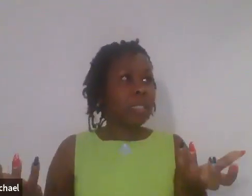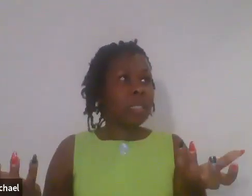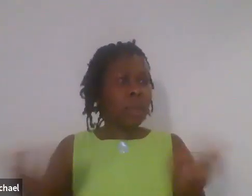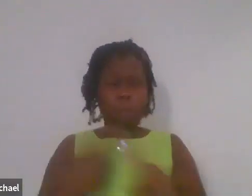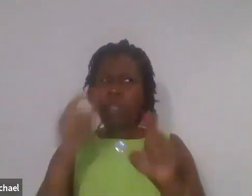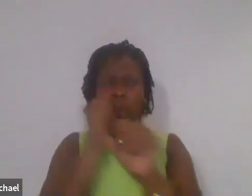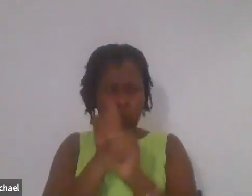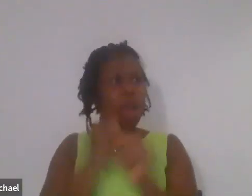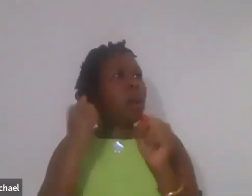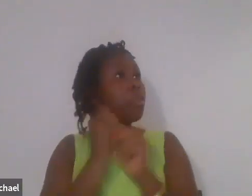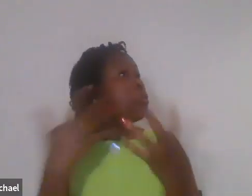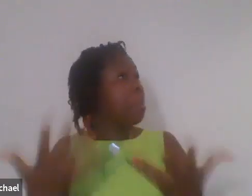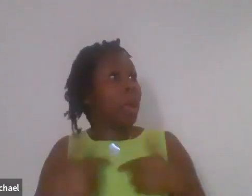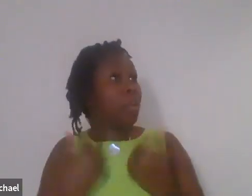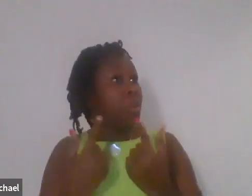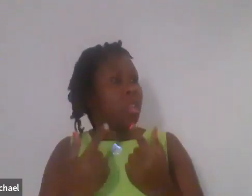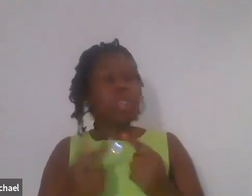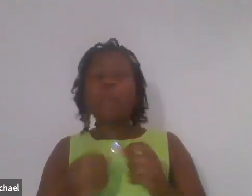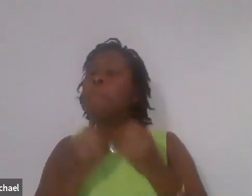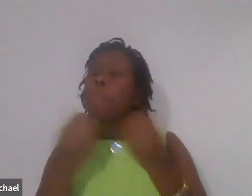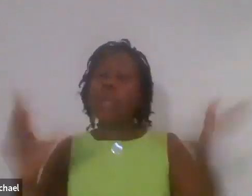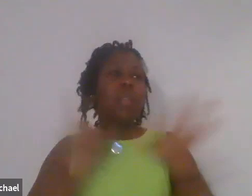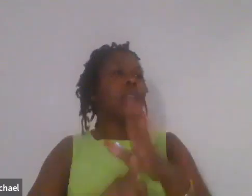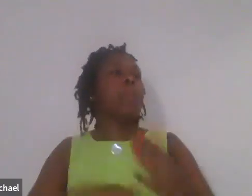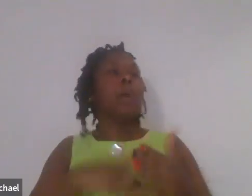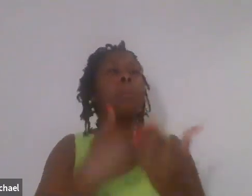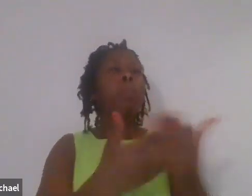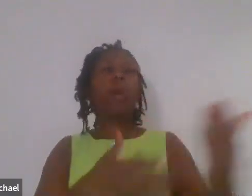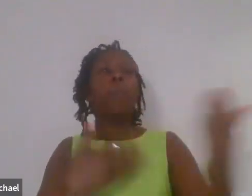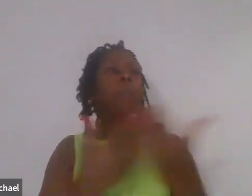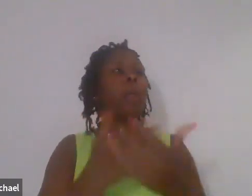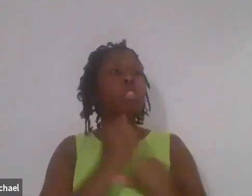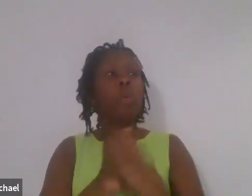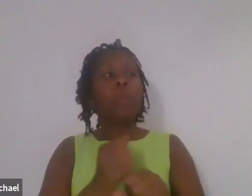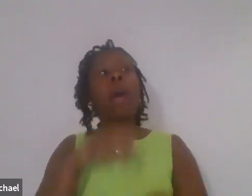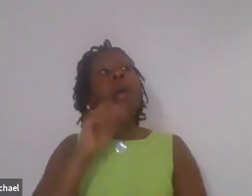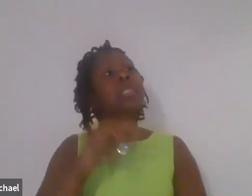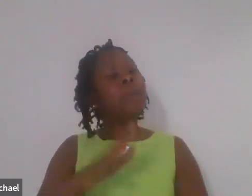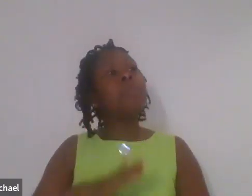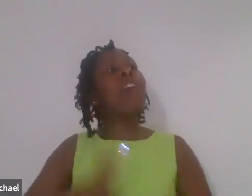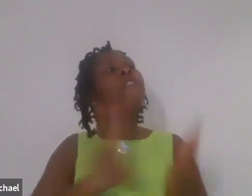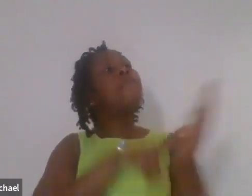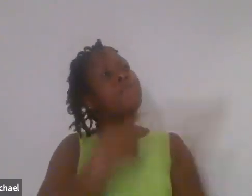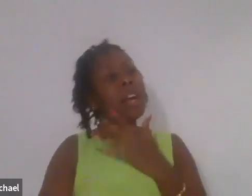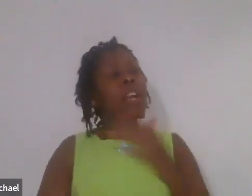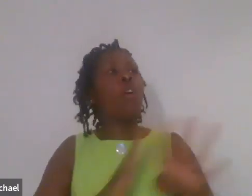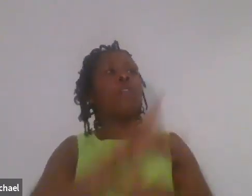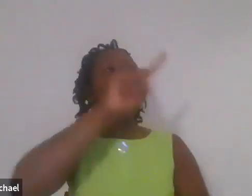any social engagement, but I can do anything alone without a sign language interpreter. So many times I've applied